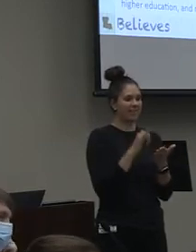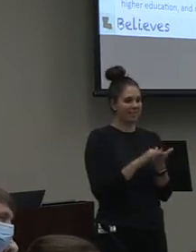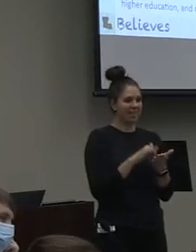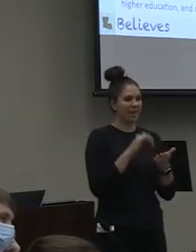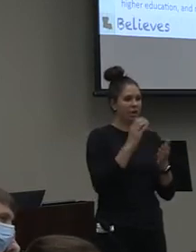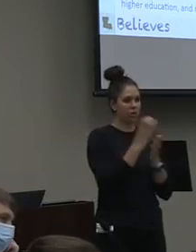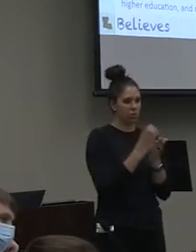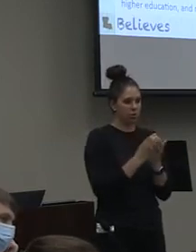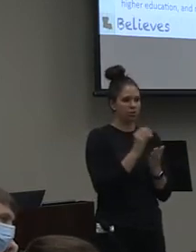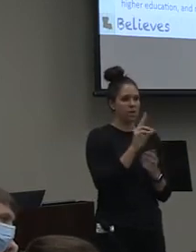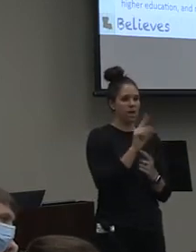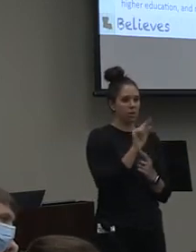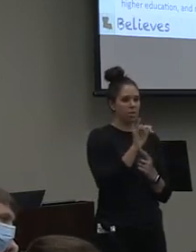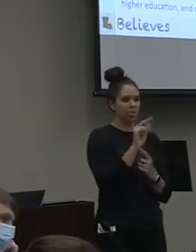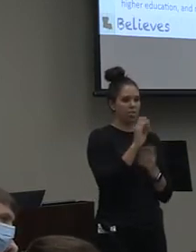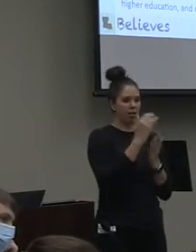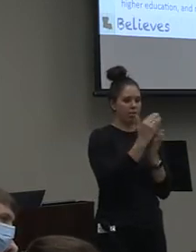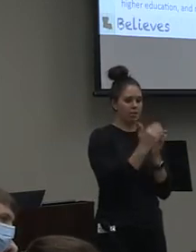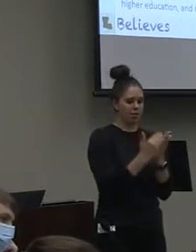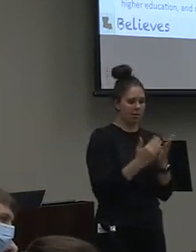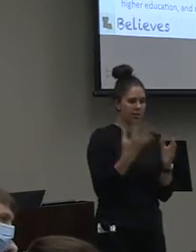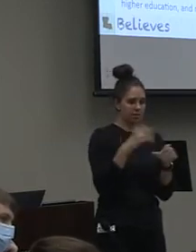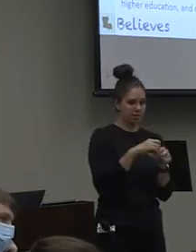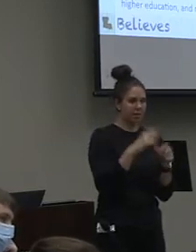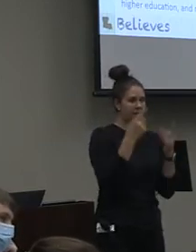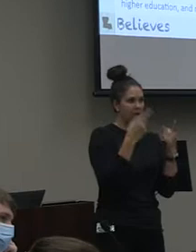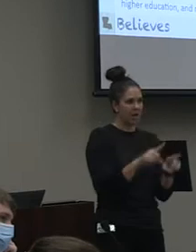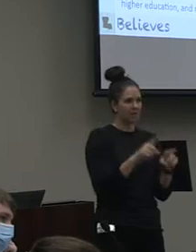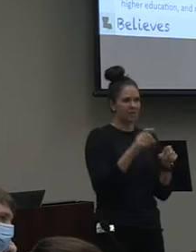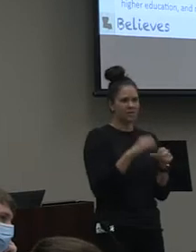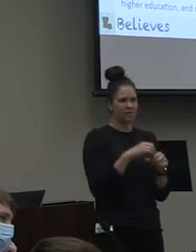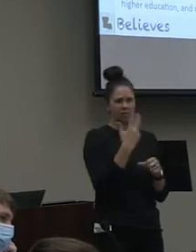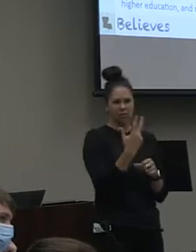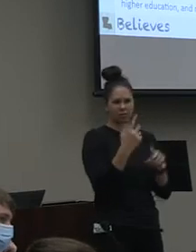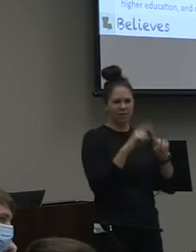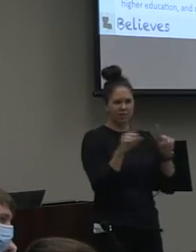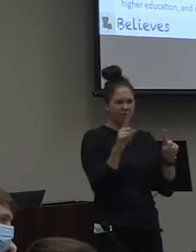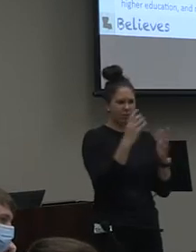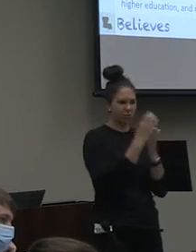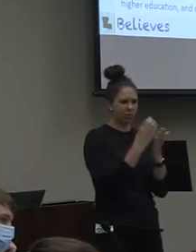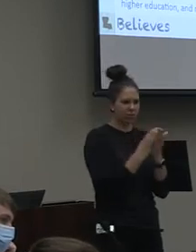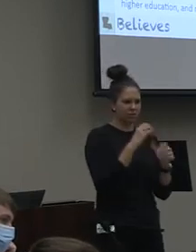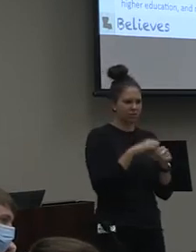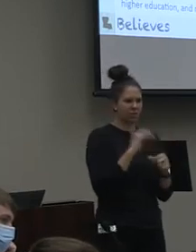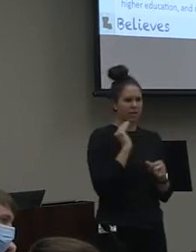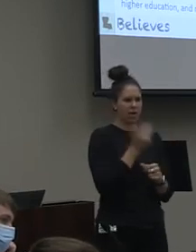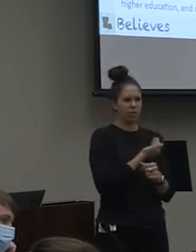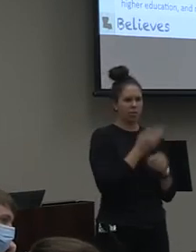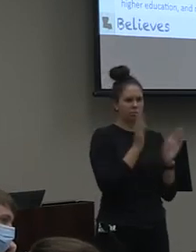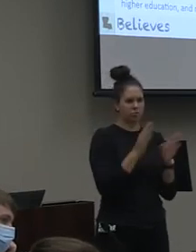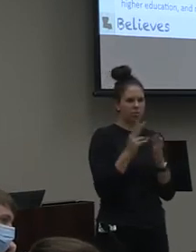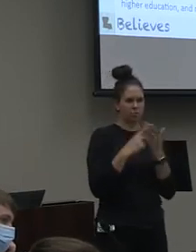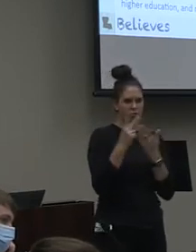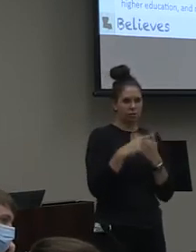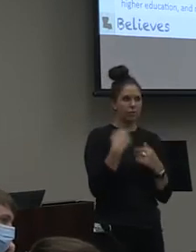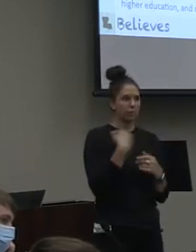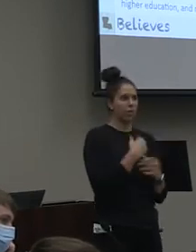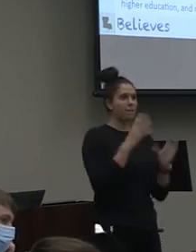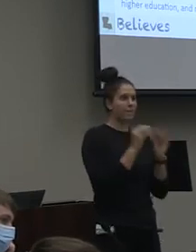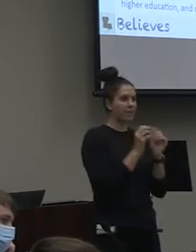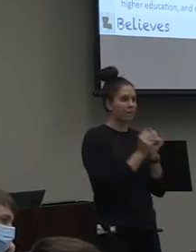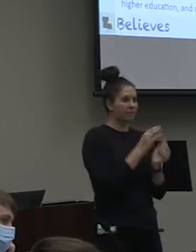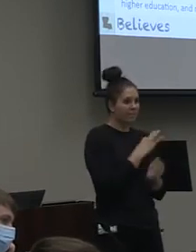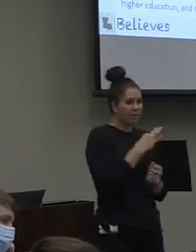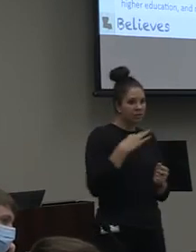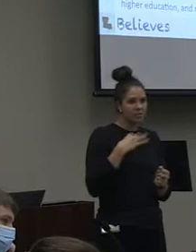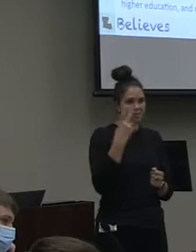everything that the course outline entails happens across, I think, three different courses in our prep program. And so we're meeting with faculty to